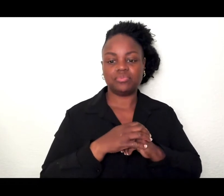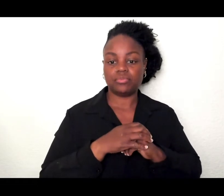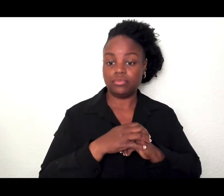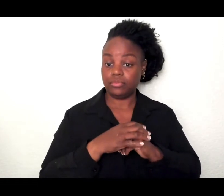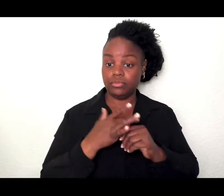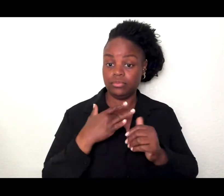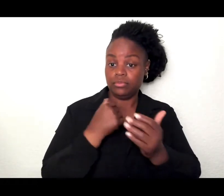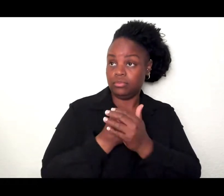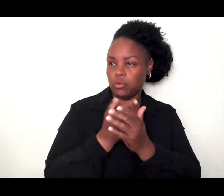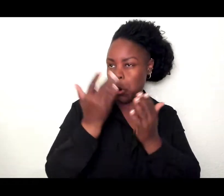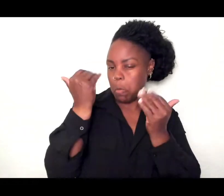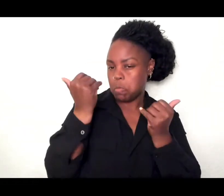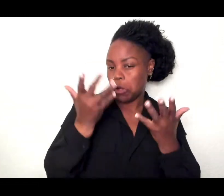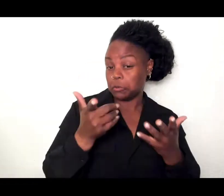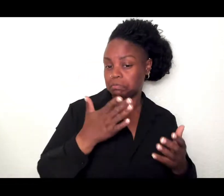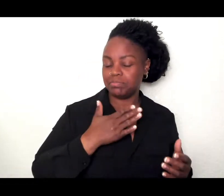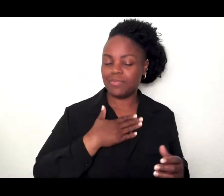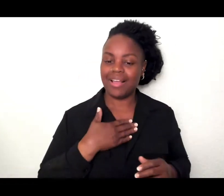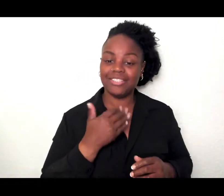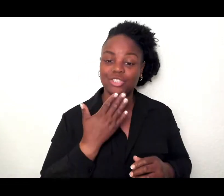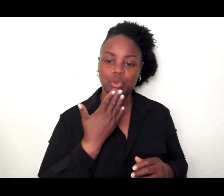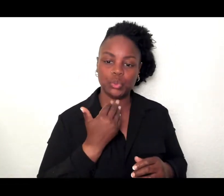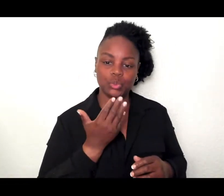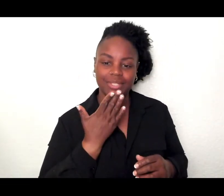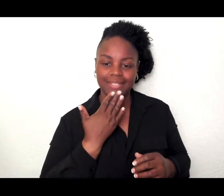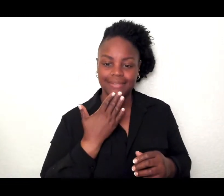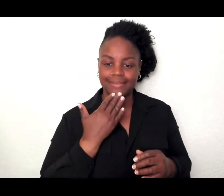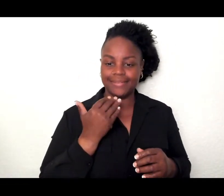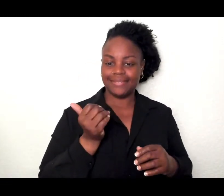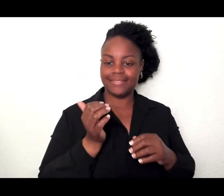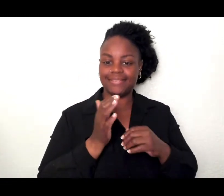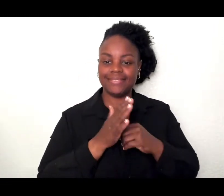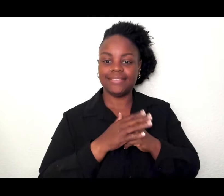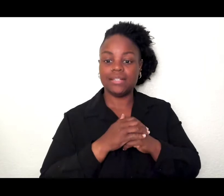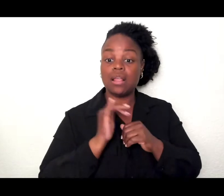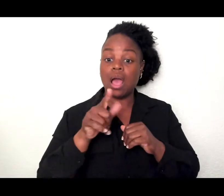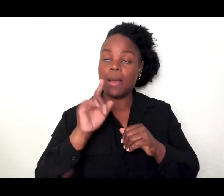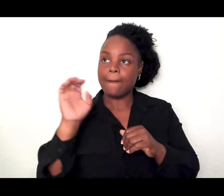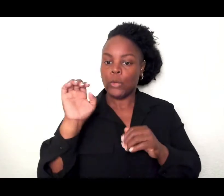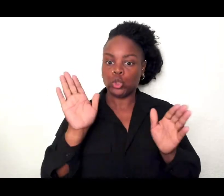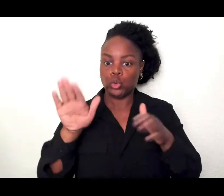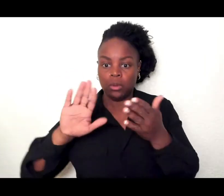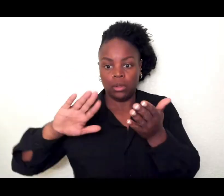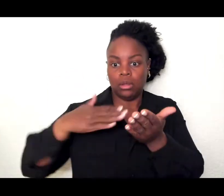What kind of attack are you hoping for, my sweet? The